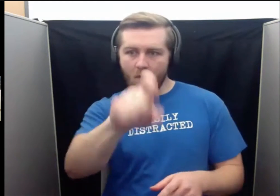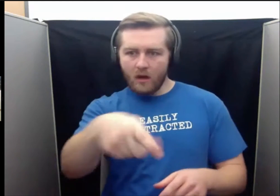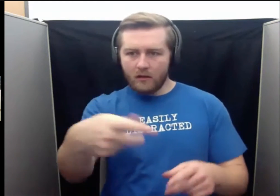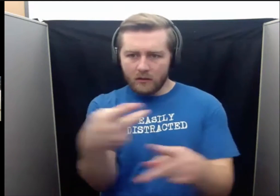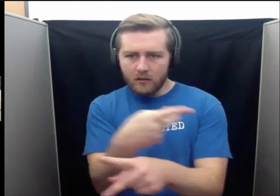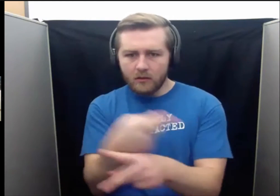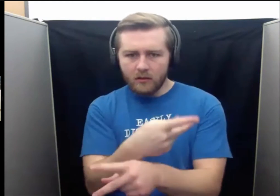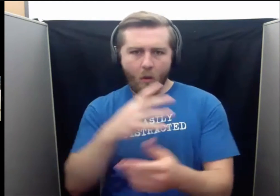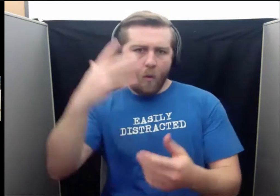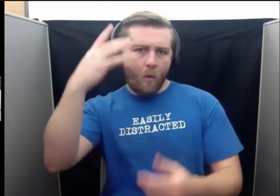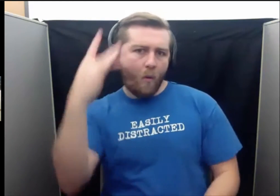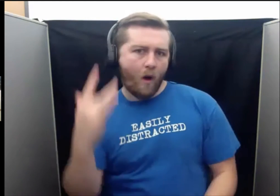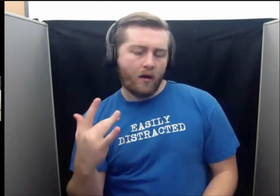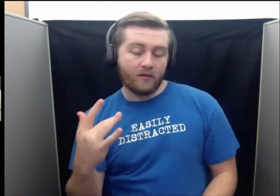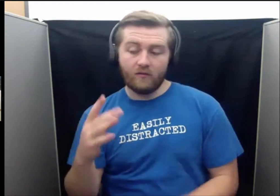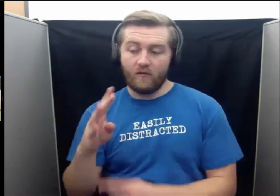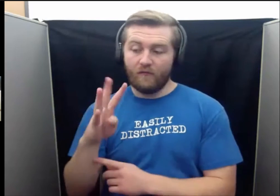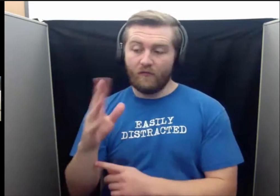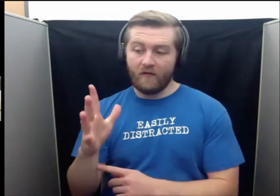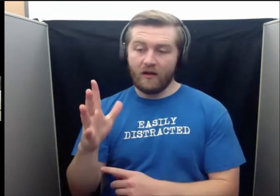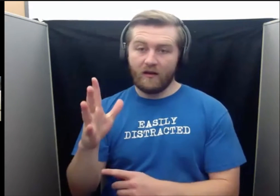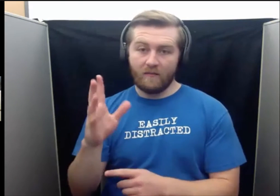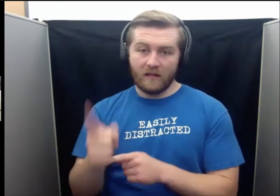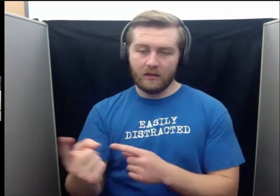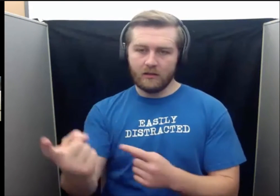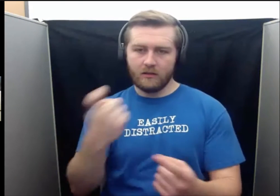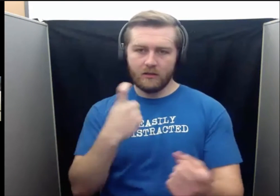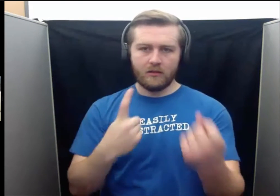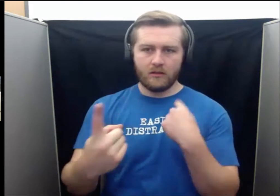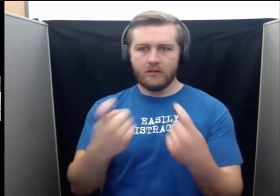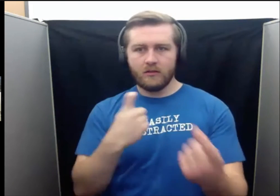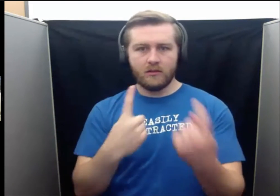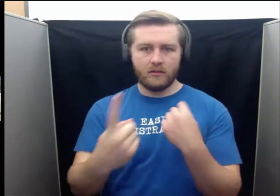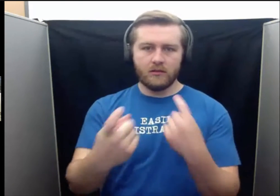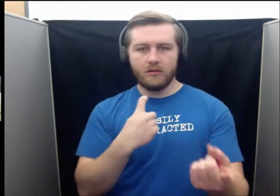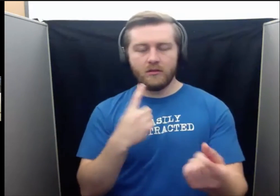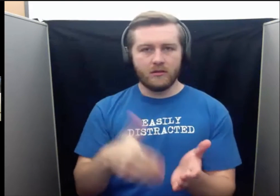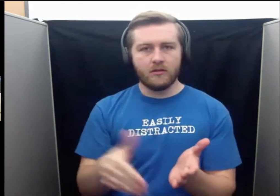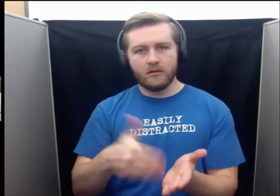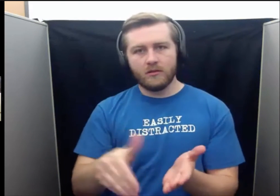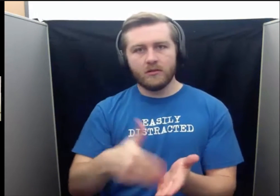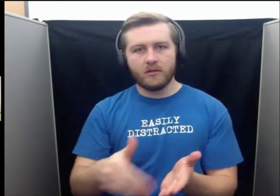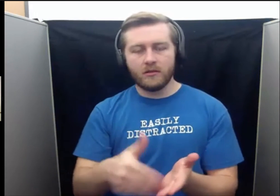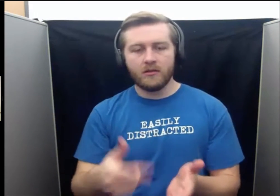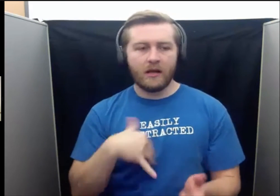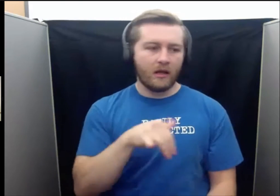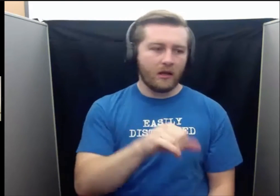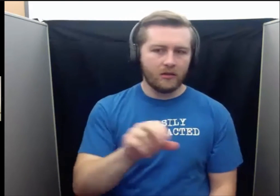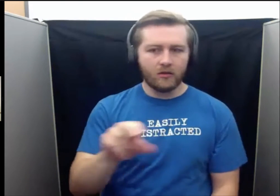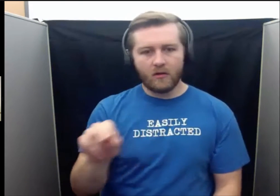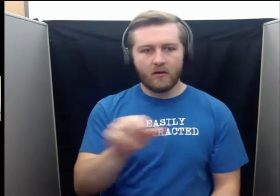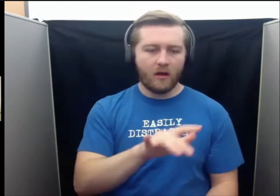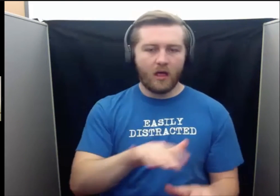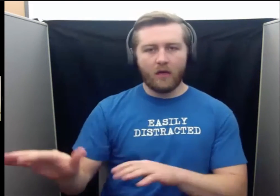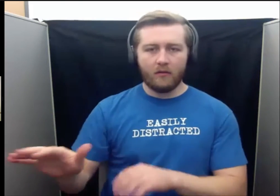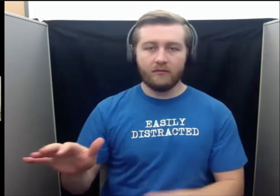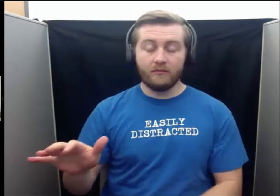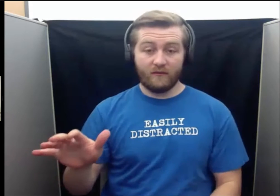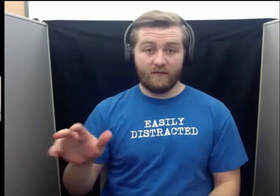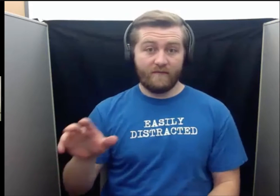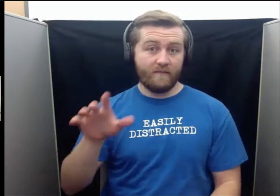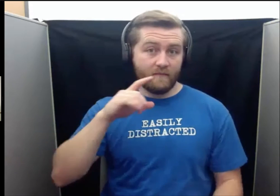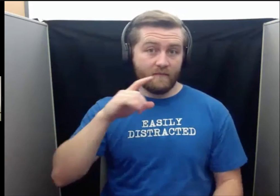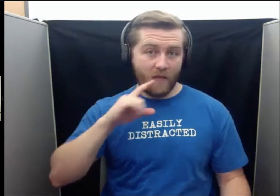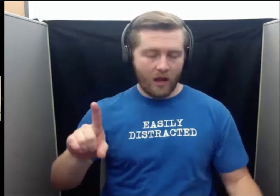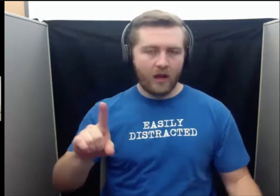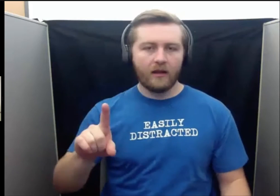45 minutes, and they asked me questions. Mr. Kumar, no. Yes. Mr. Kumar, no. And I said, no. and when they finally came up with the reason why